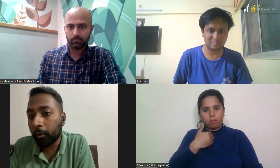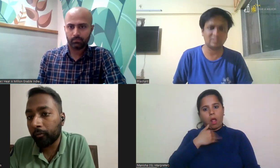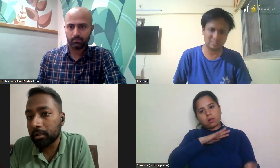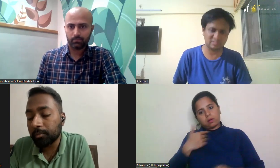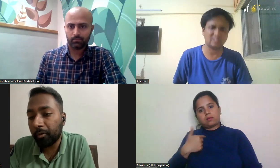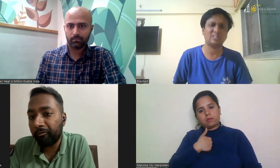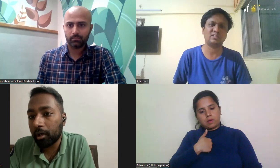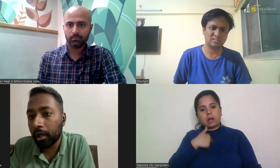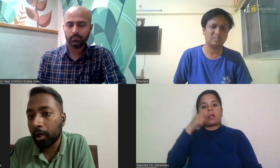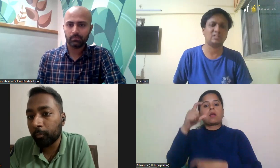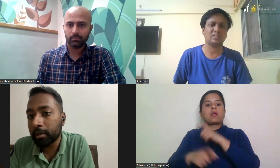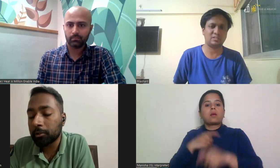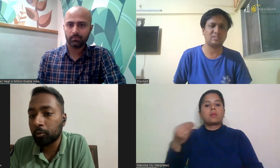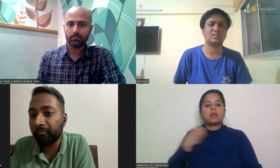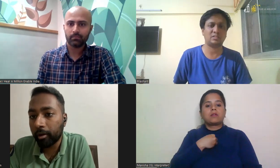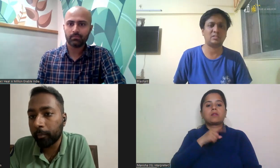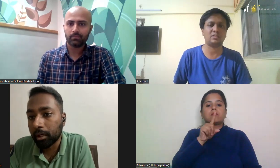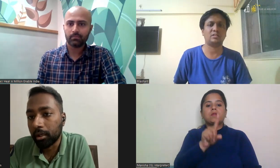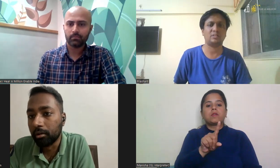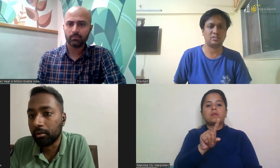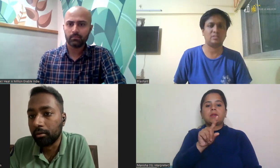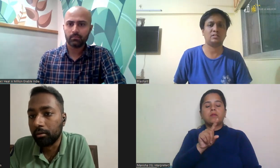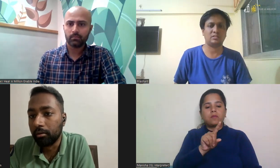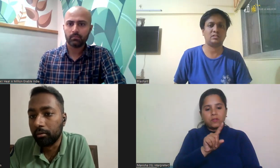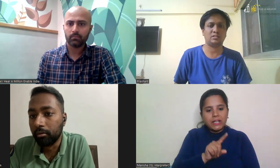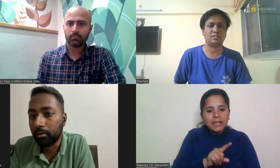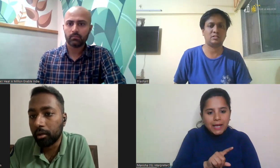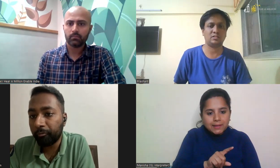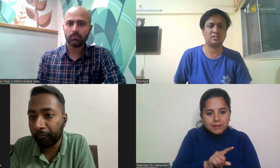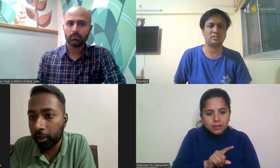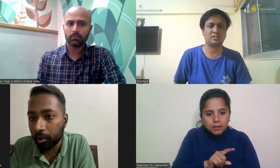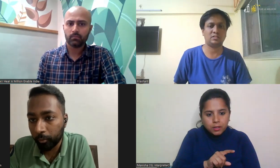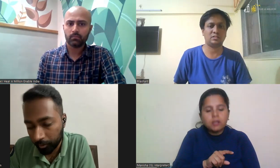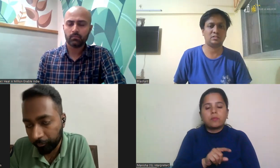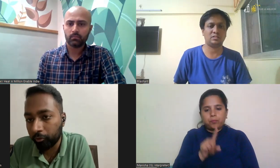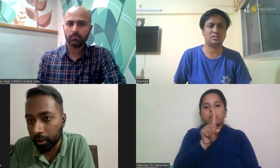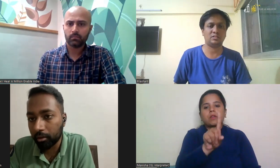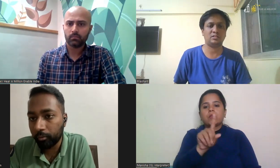company provides 15 lakh rupees to the family. 15 lakhs.